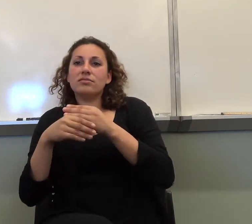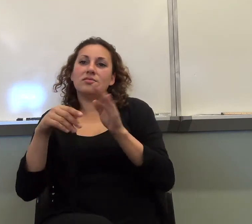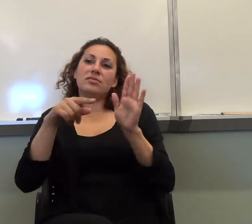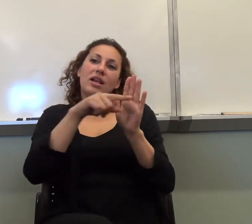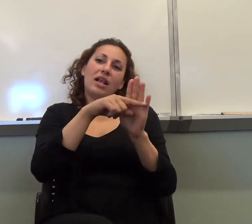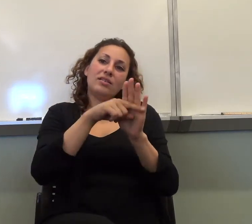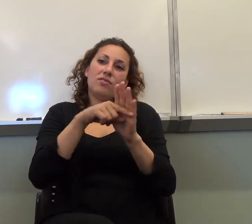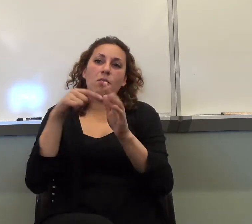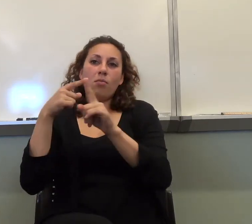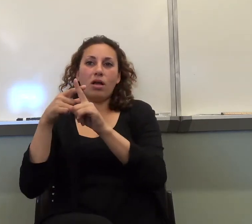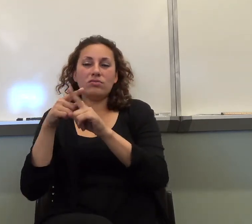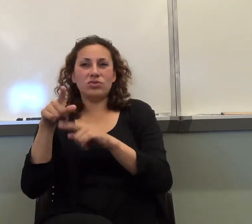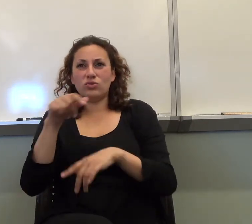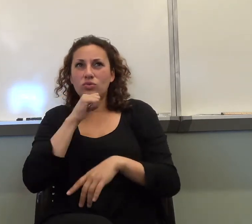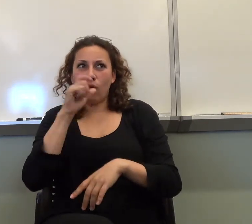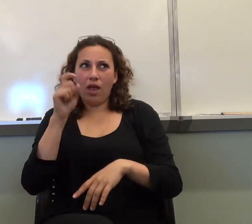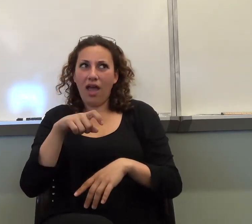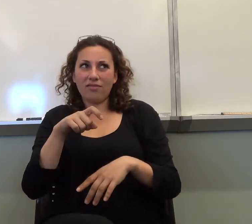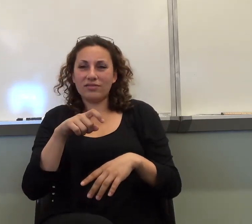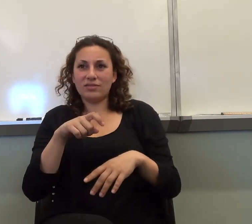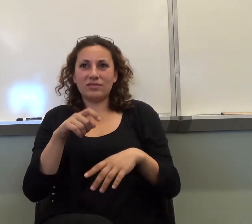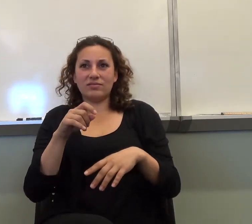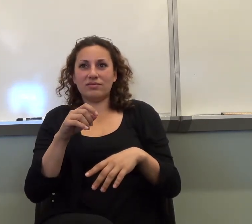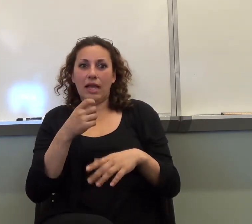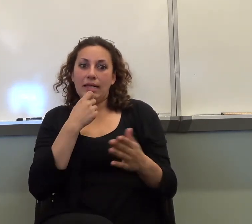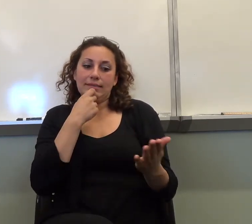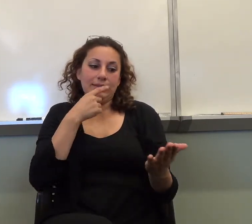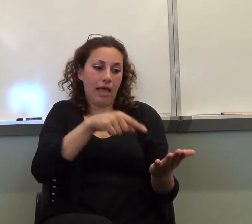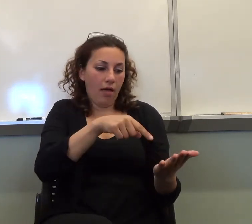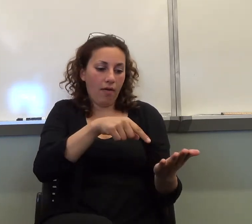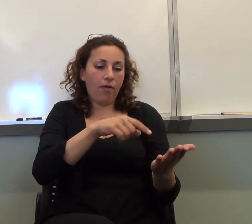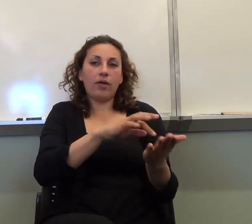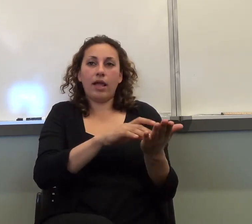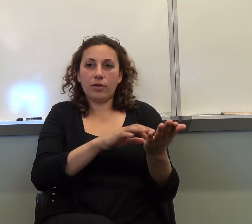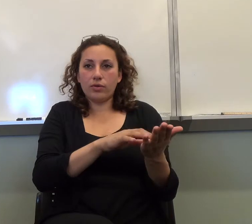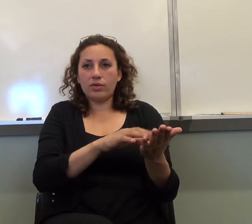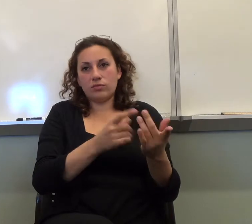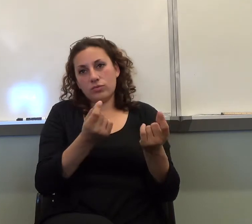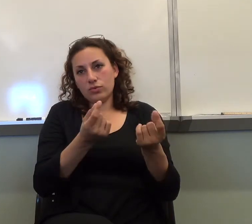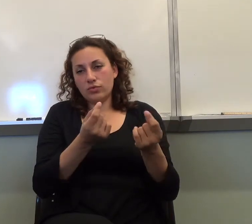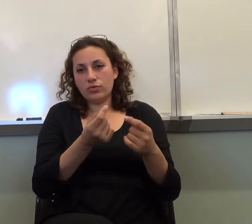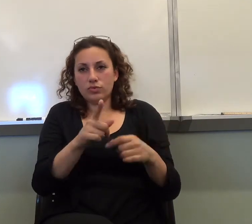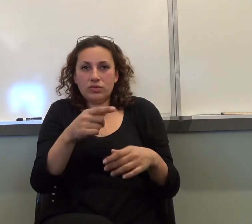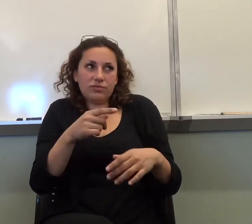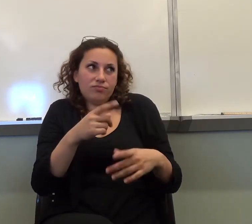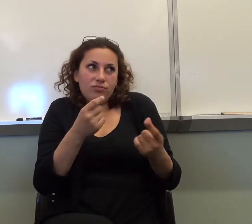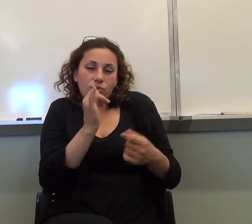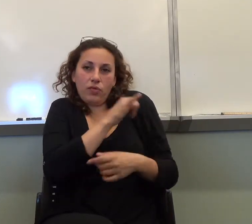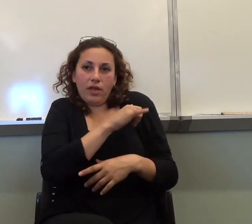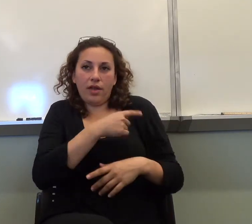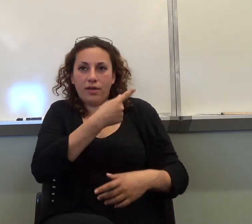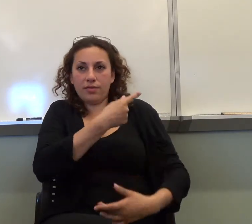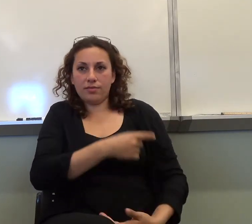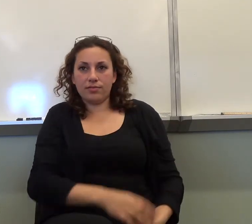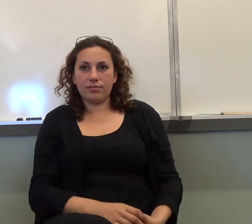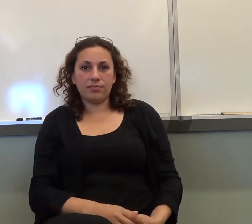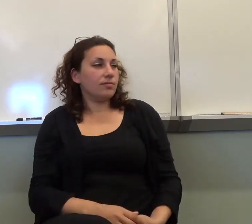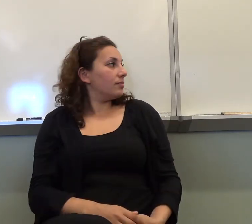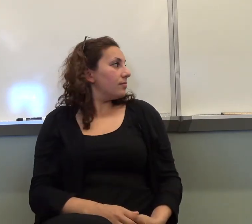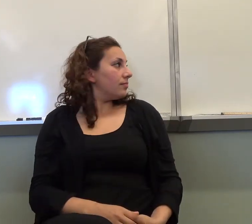have to tell it anything about that. You just enter it in exactly the way you see it right there. It looks like this. Depending on